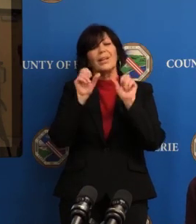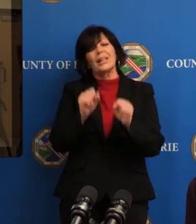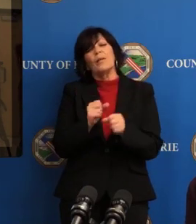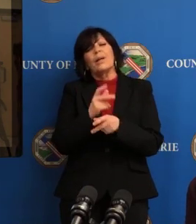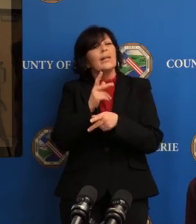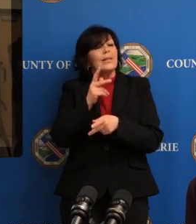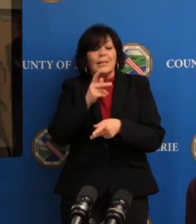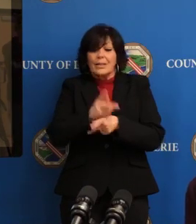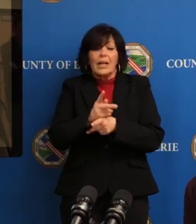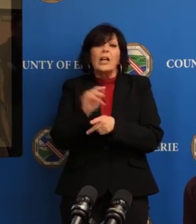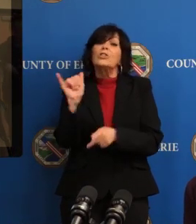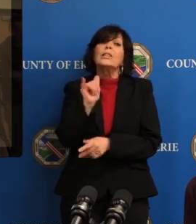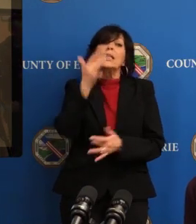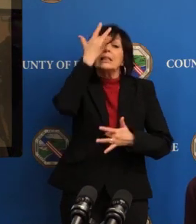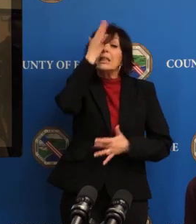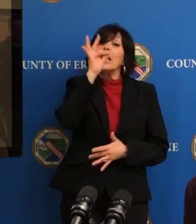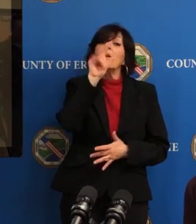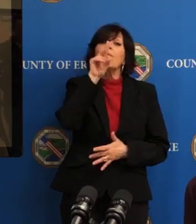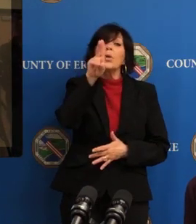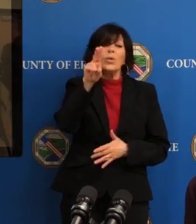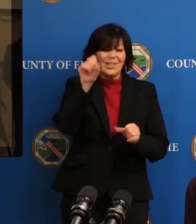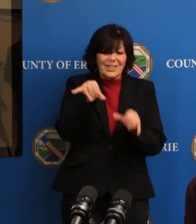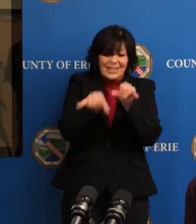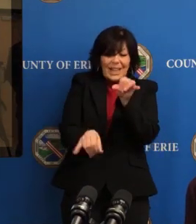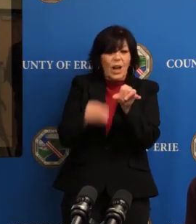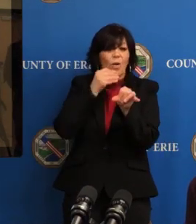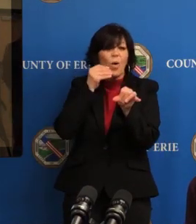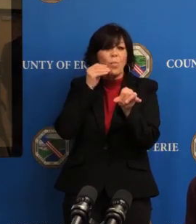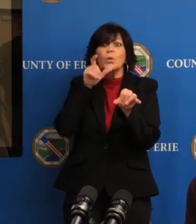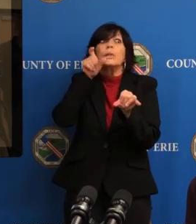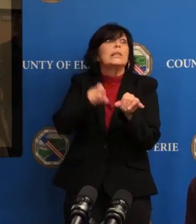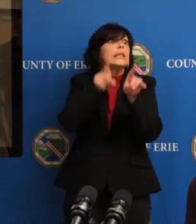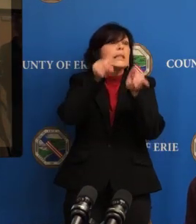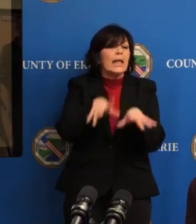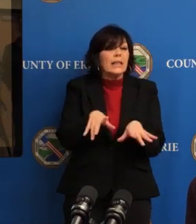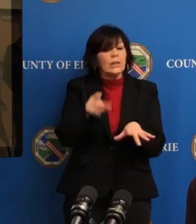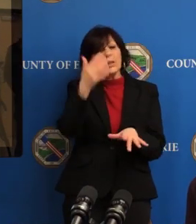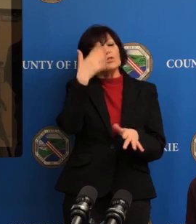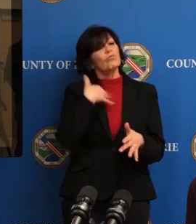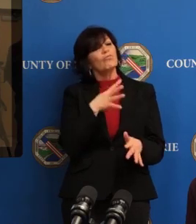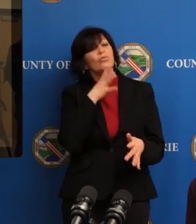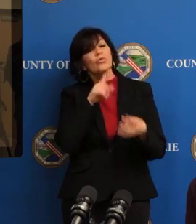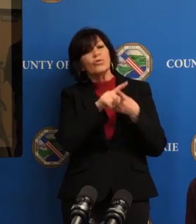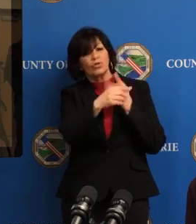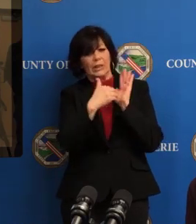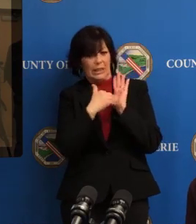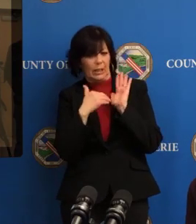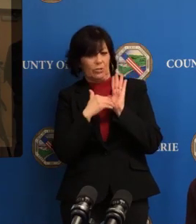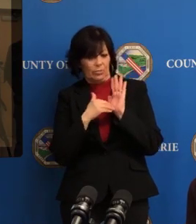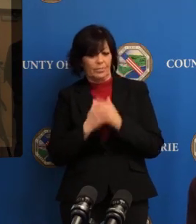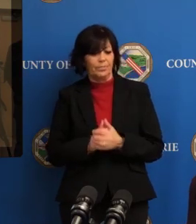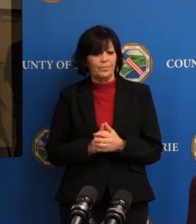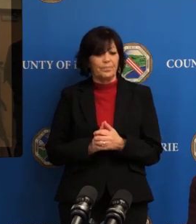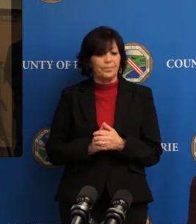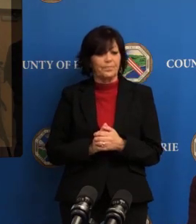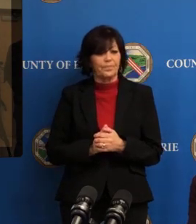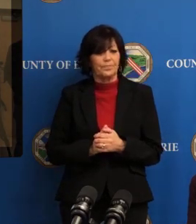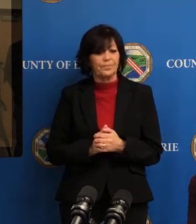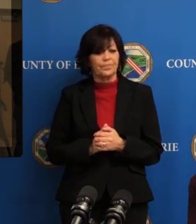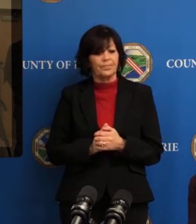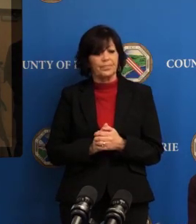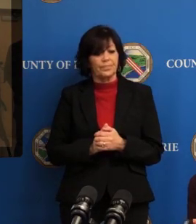managed just like influenza at home, without a test and without having to be seen by a healthcare provider.